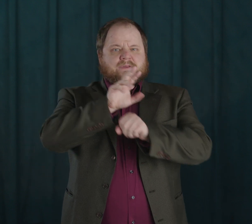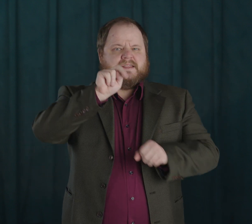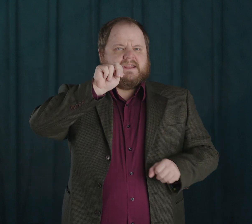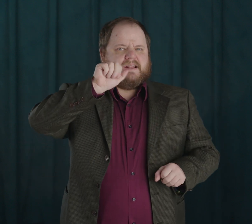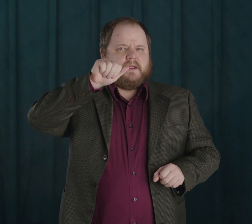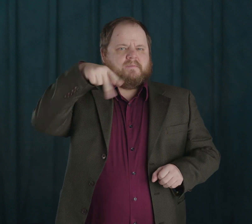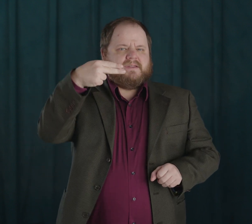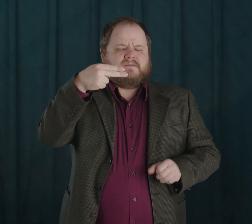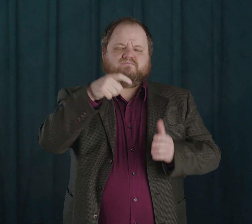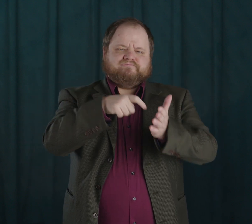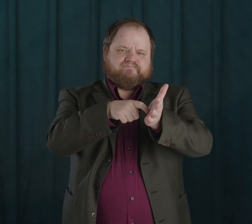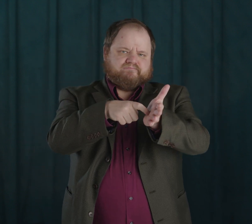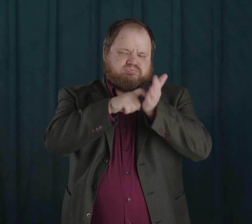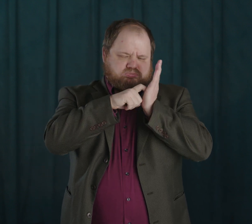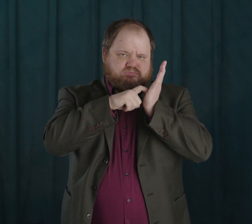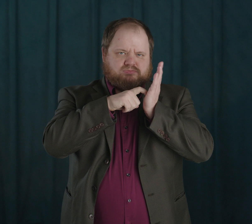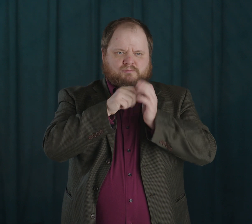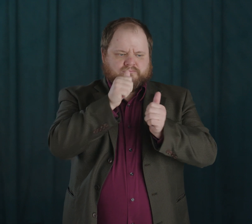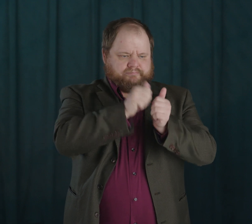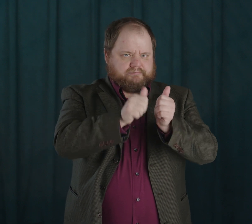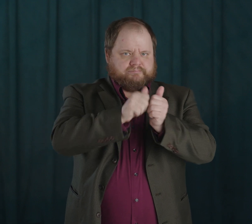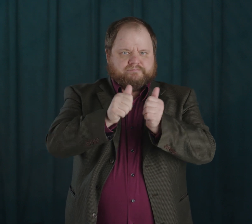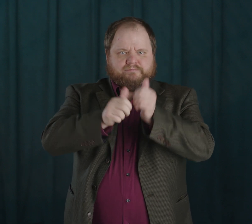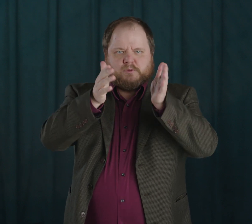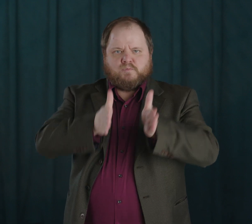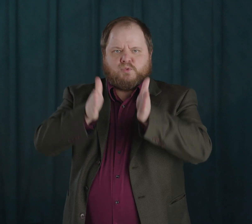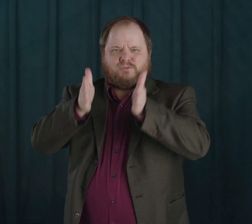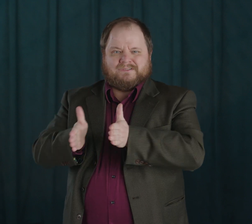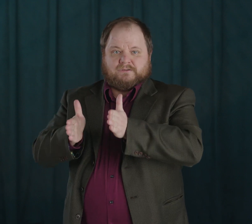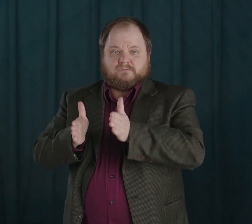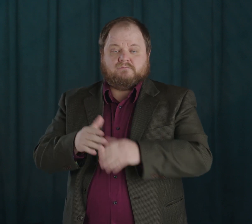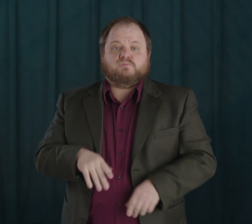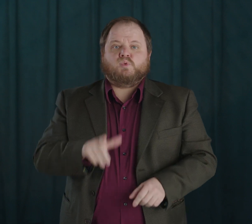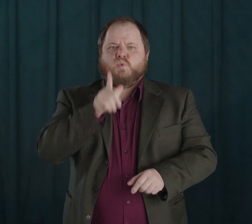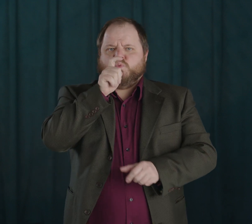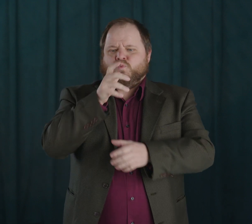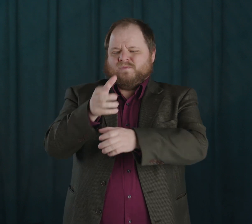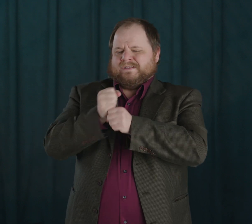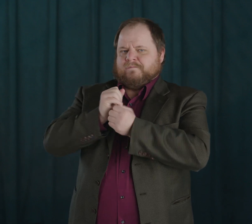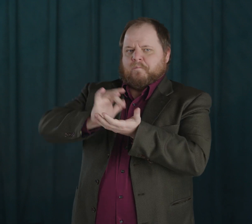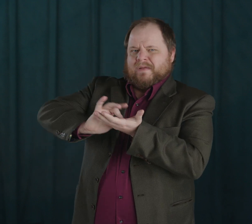A completed NAF form is required for each person receiving medication.